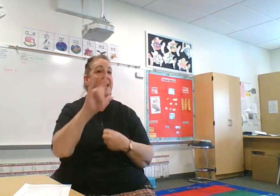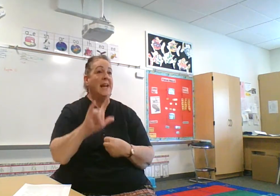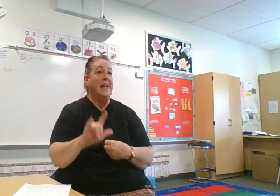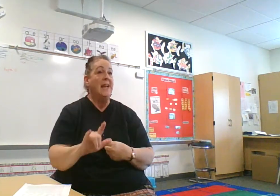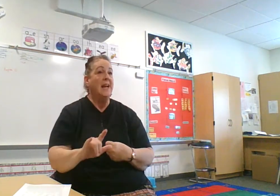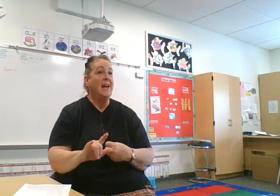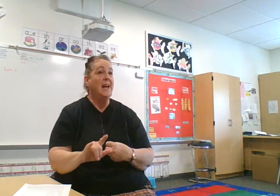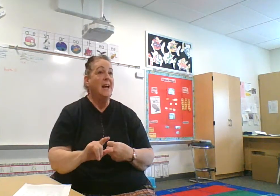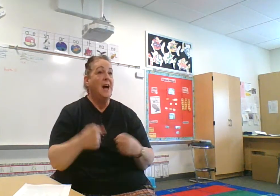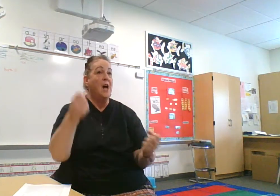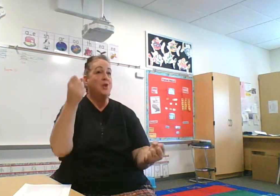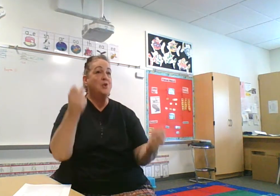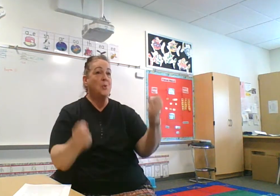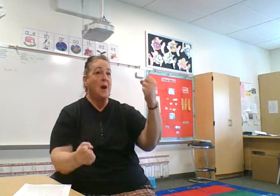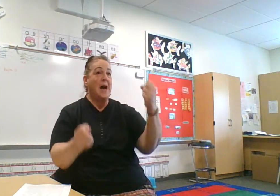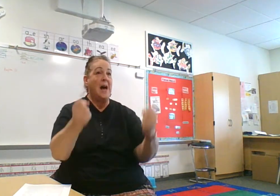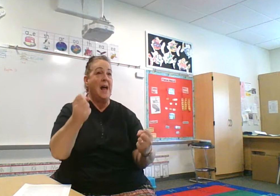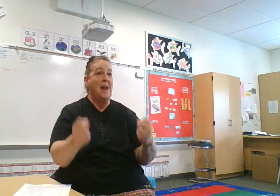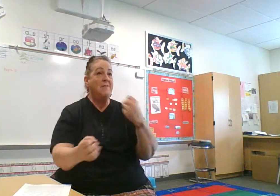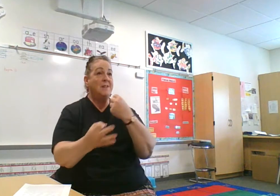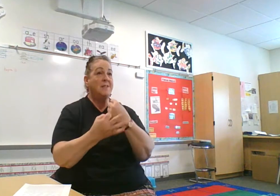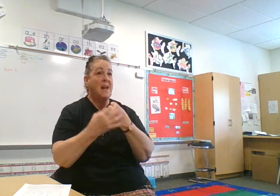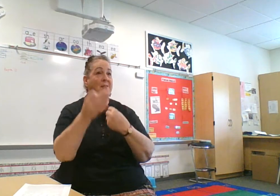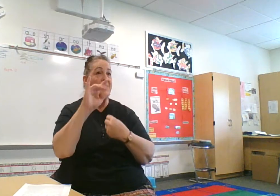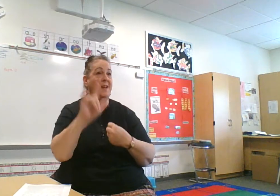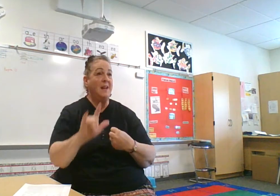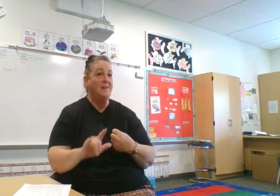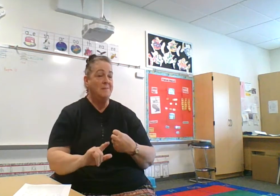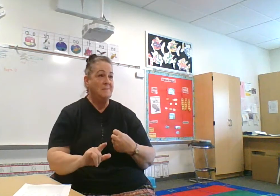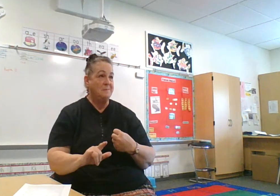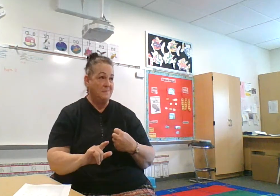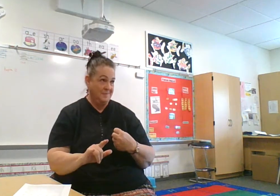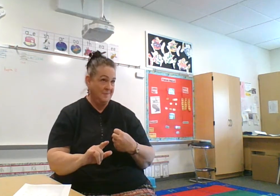safely, drive safely. Okay?